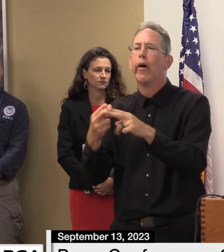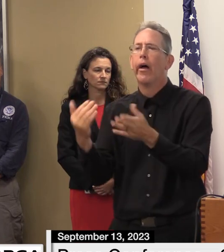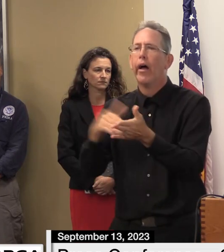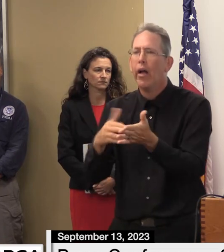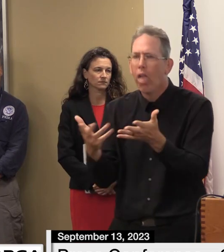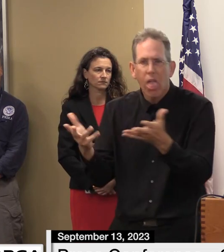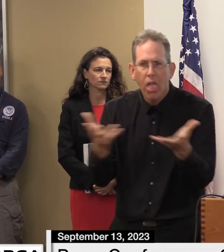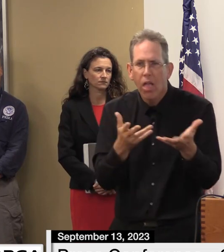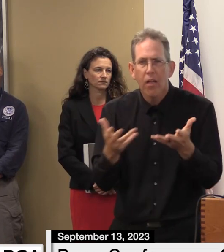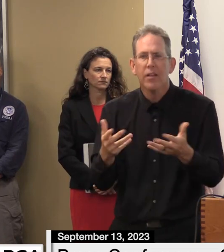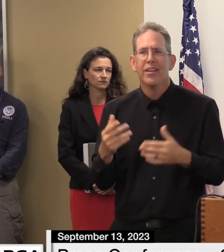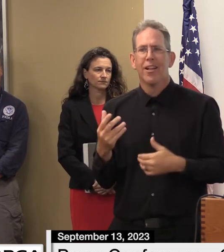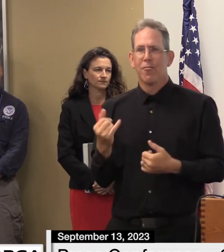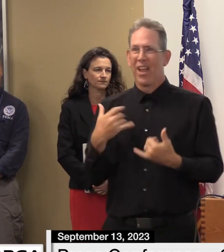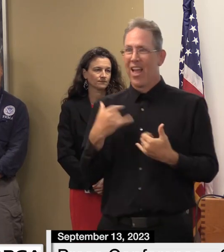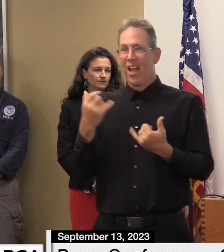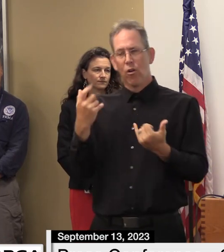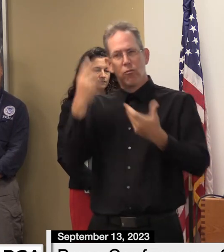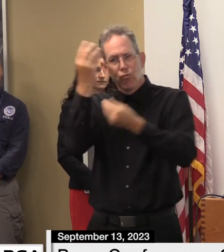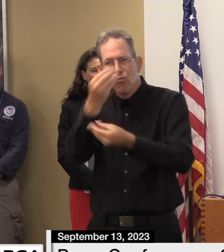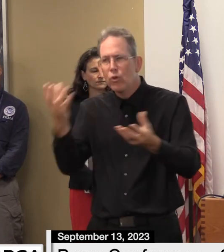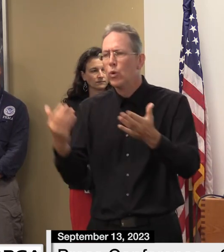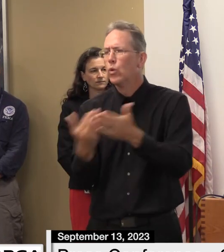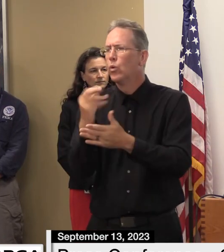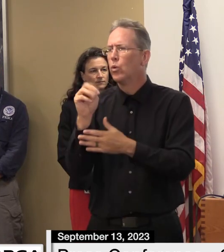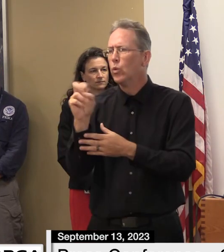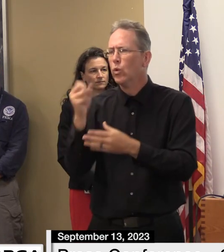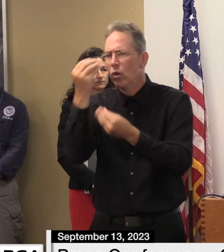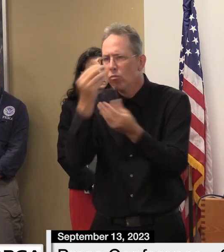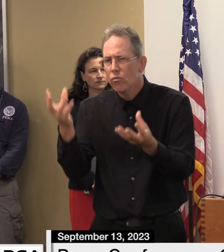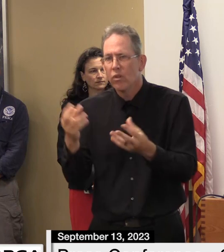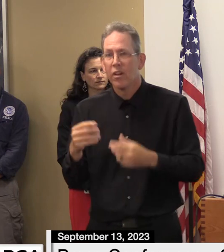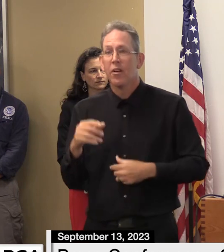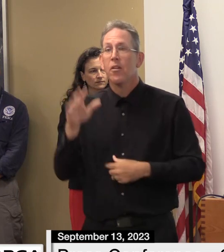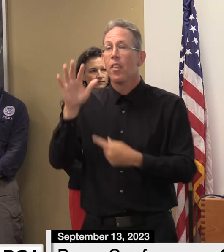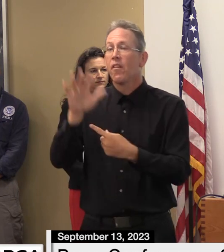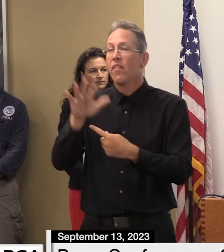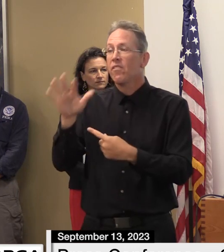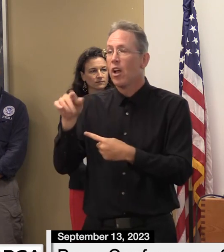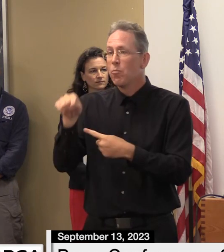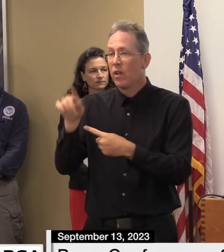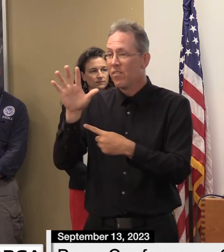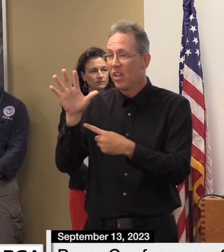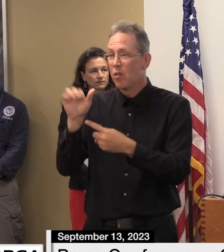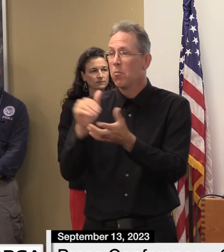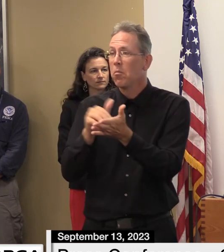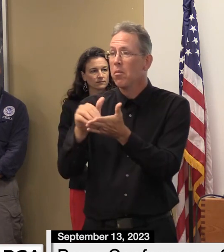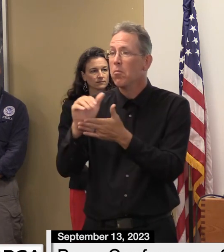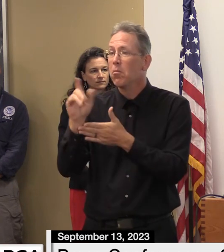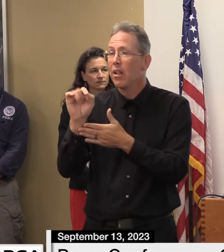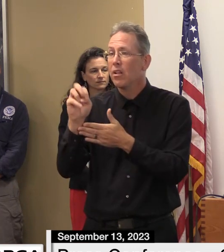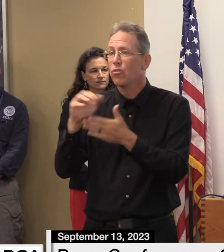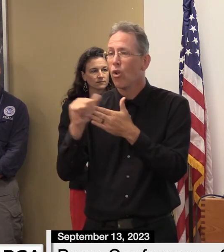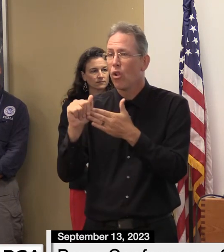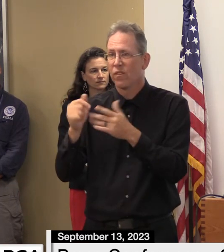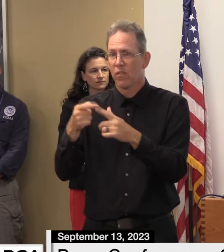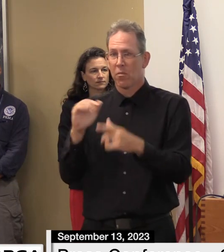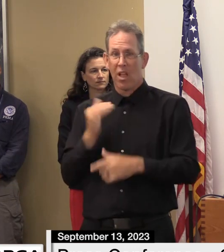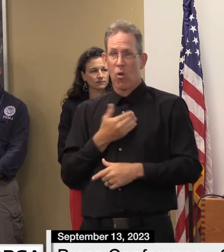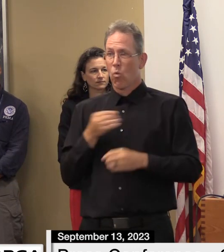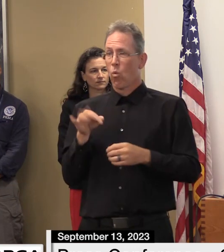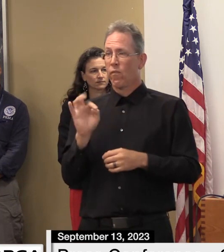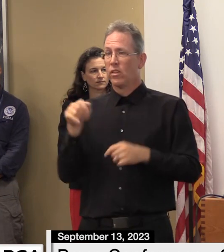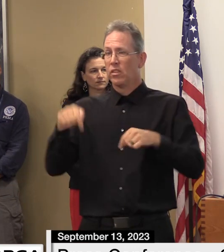make the announcement today. This $55.5 million investment that comes from our office